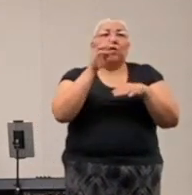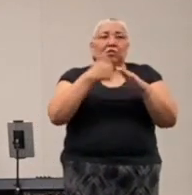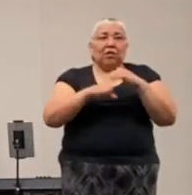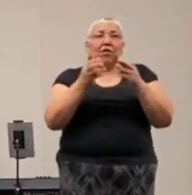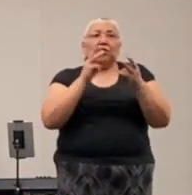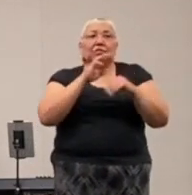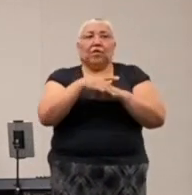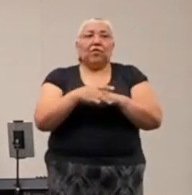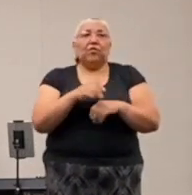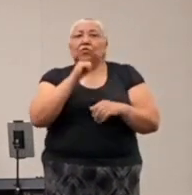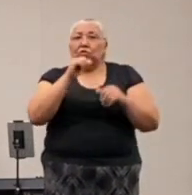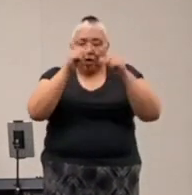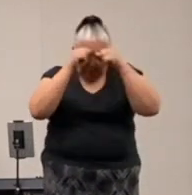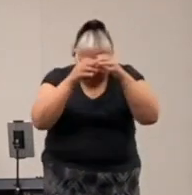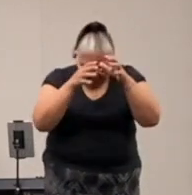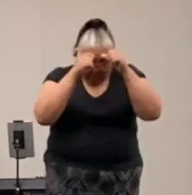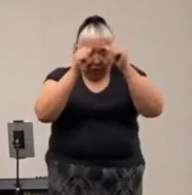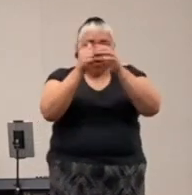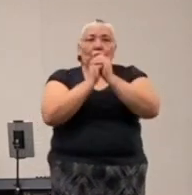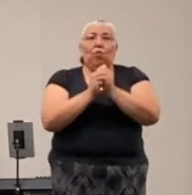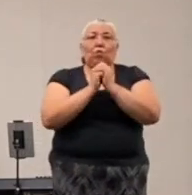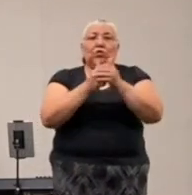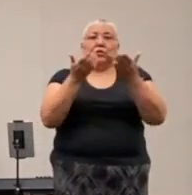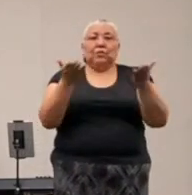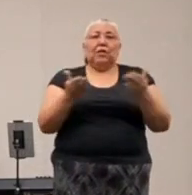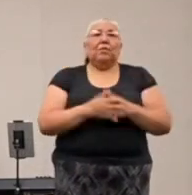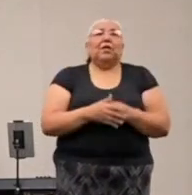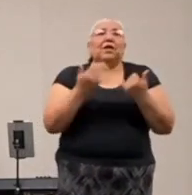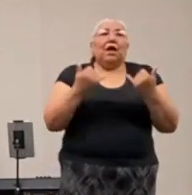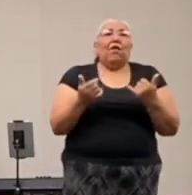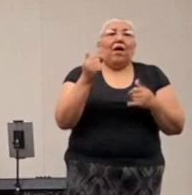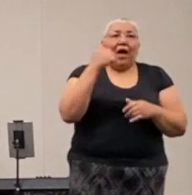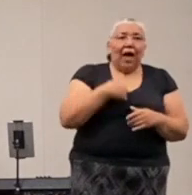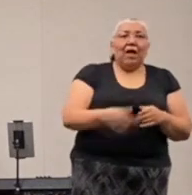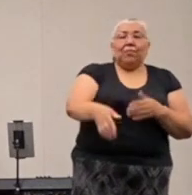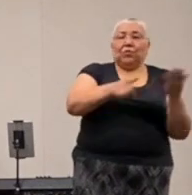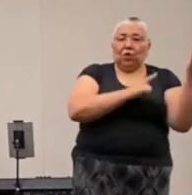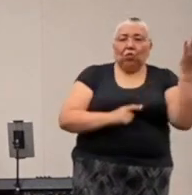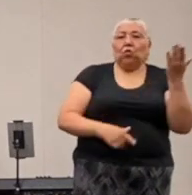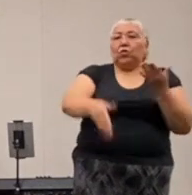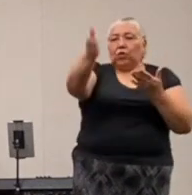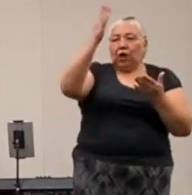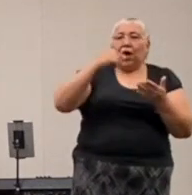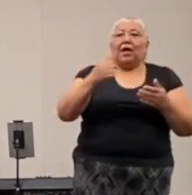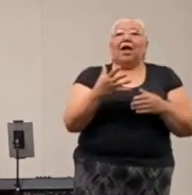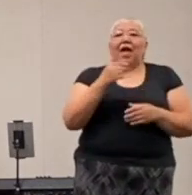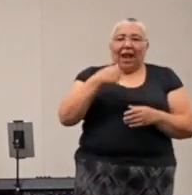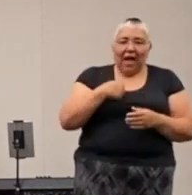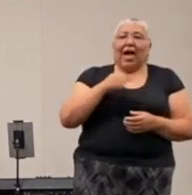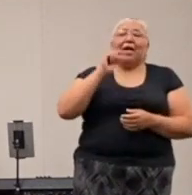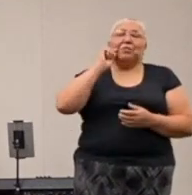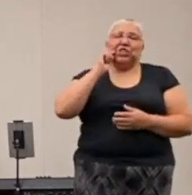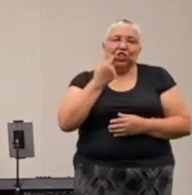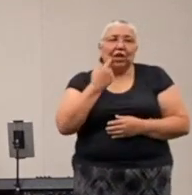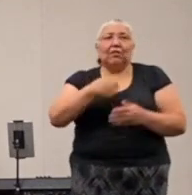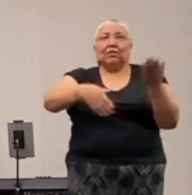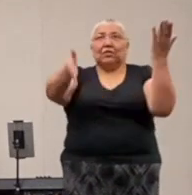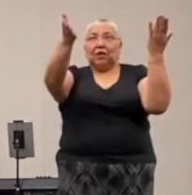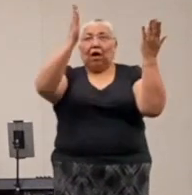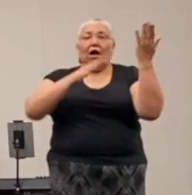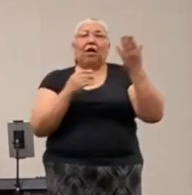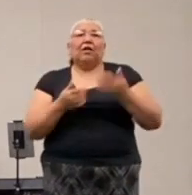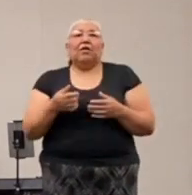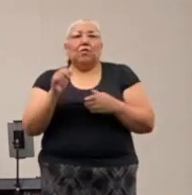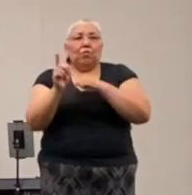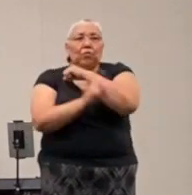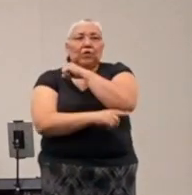not bow and worship to them, and do not serve them. For I, the Lord your God, am a jealous God, punishing the children